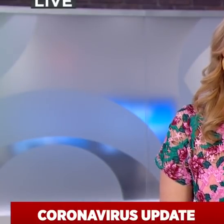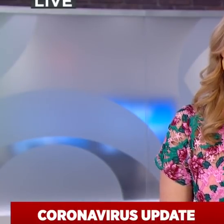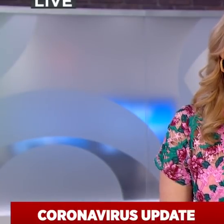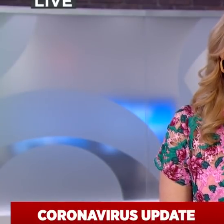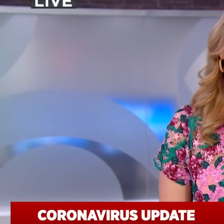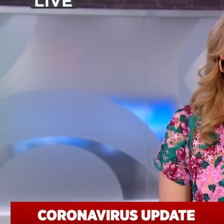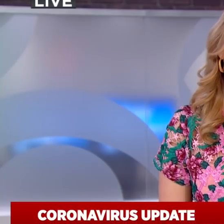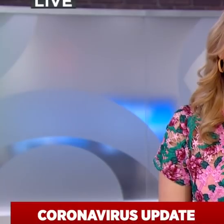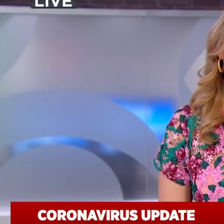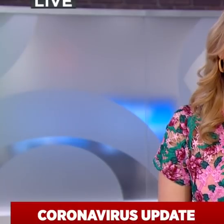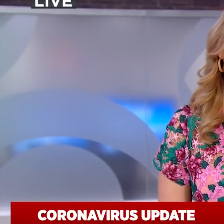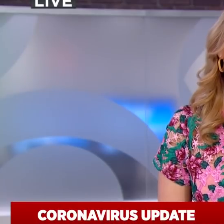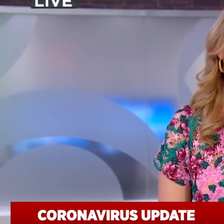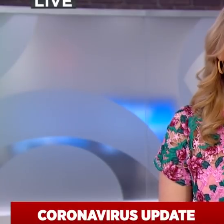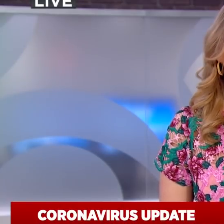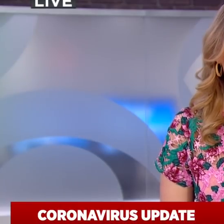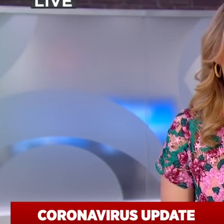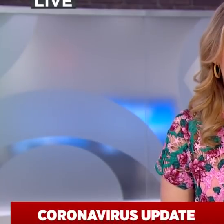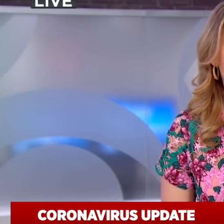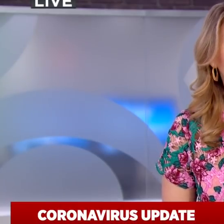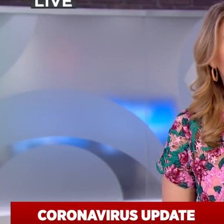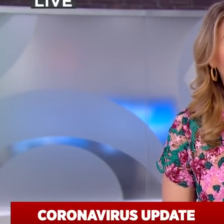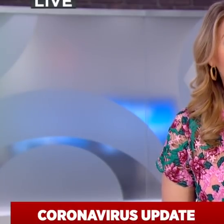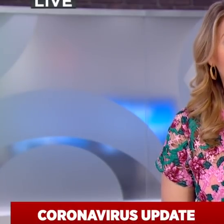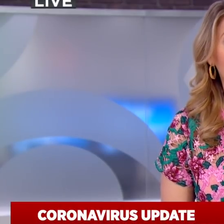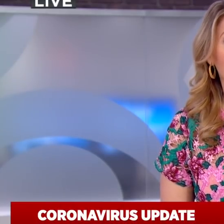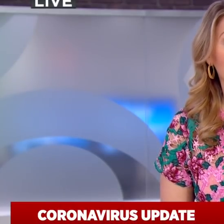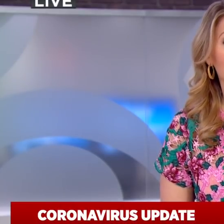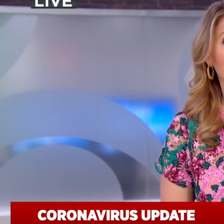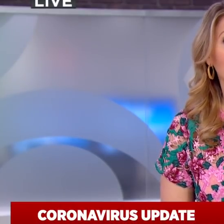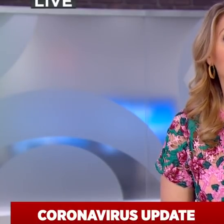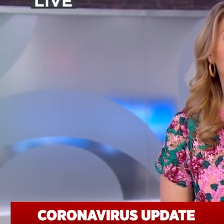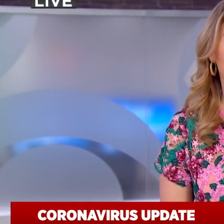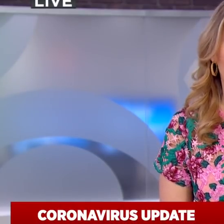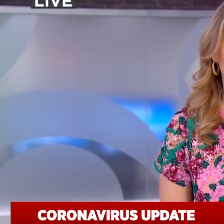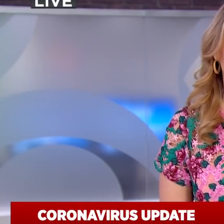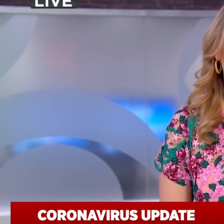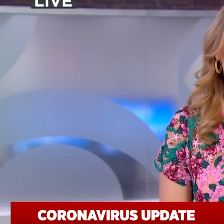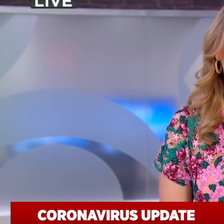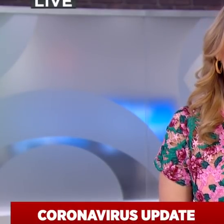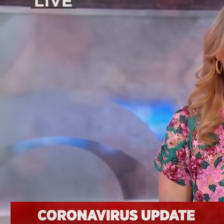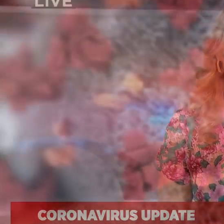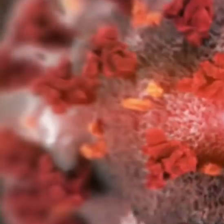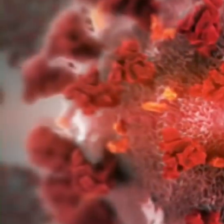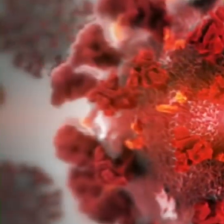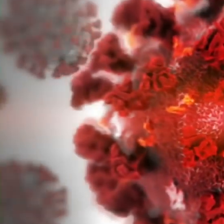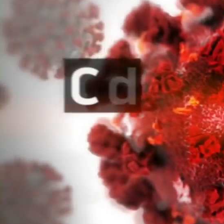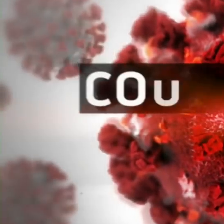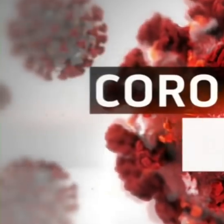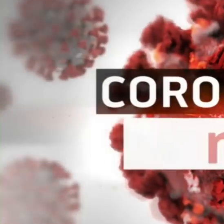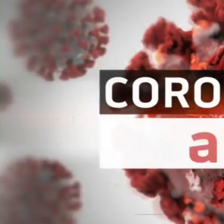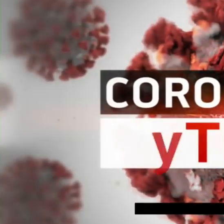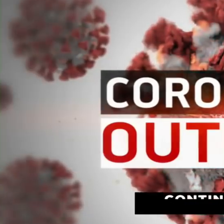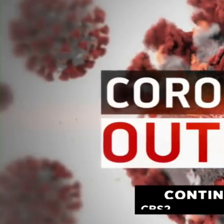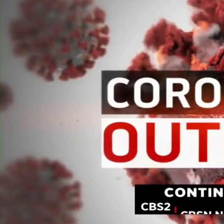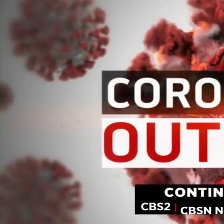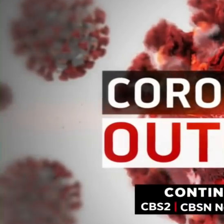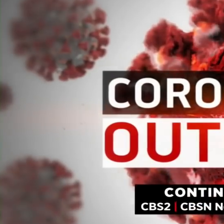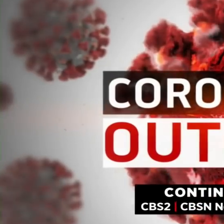New Jersey have now been diagnosed with the virus. And we will continue to bring you the latest on the coronavirus outbreak